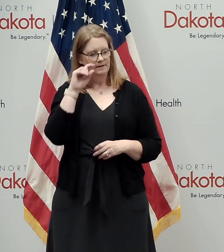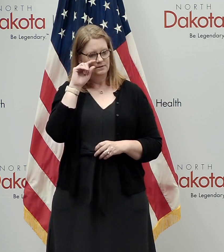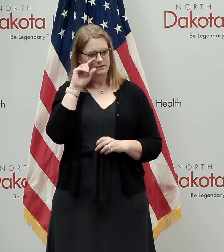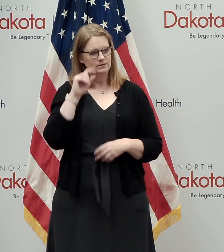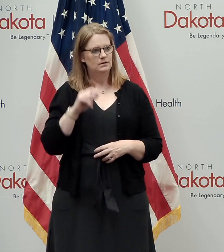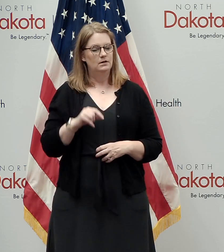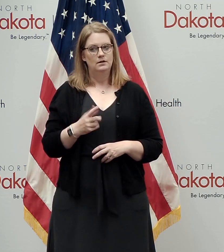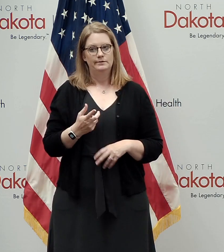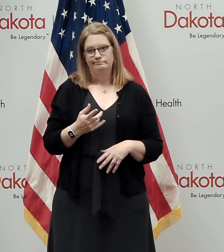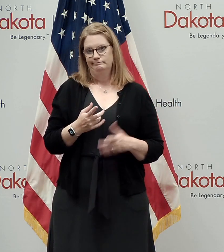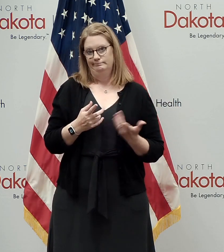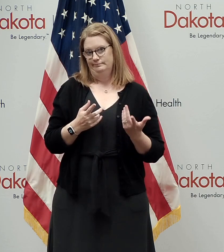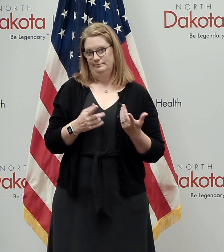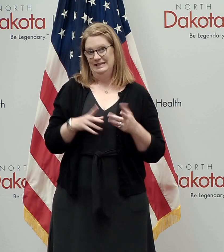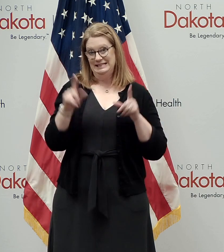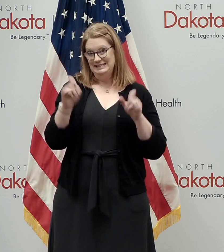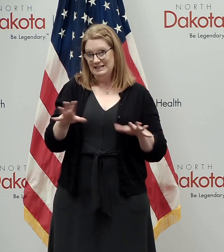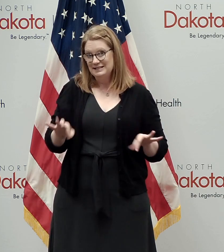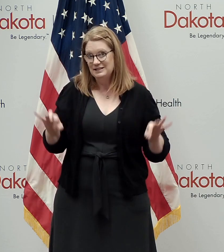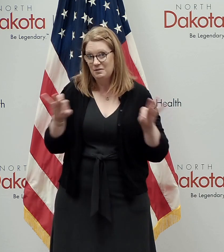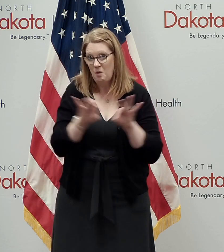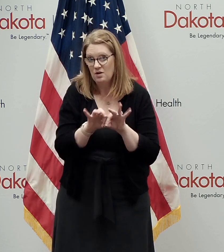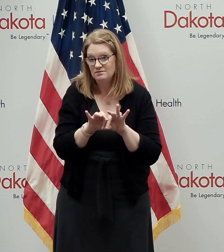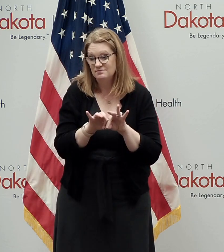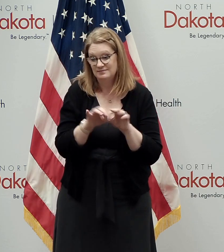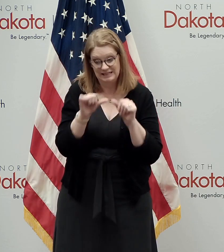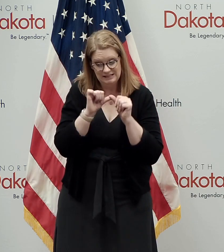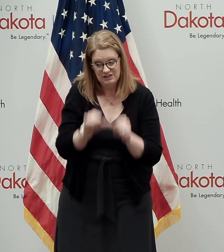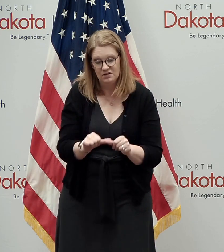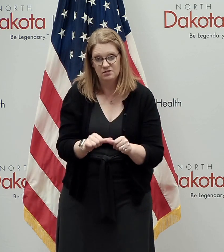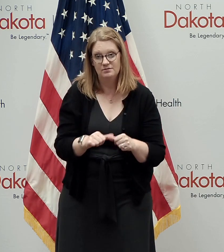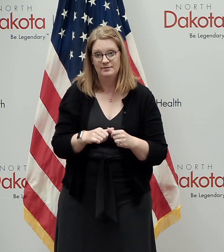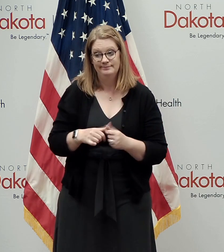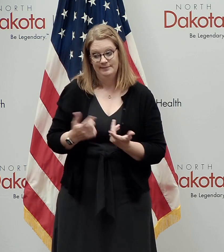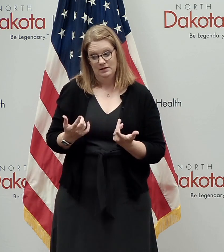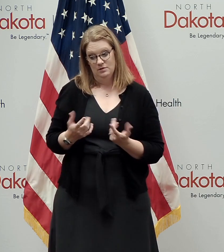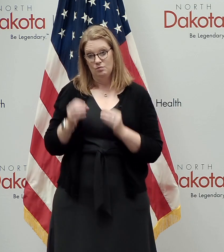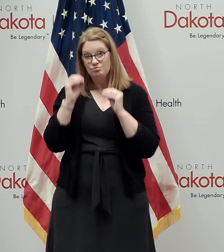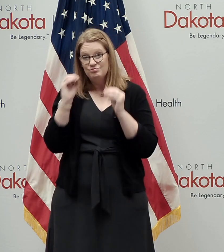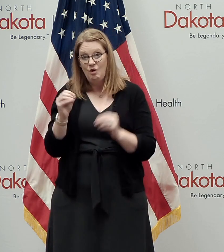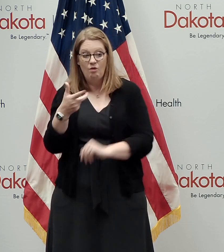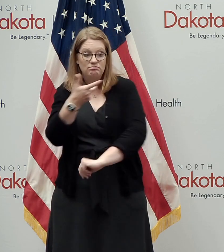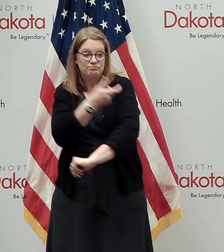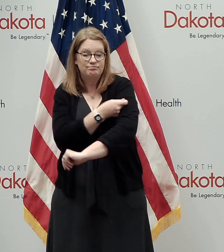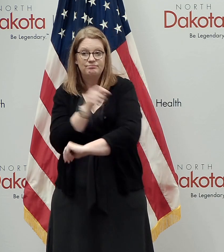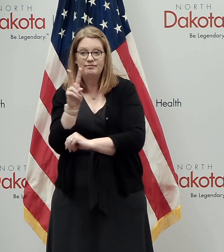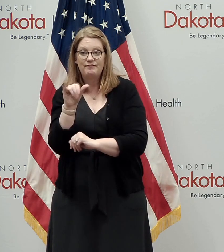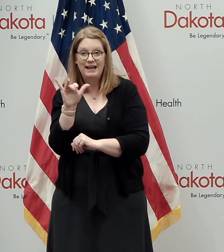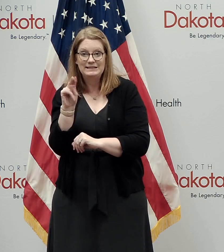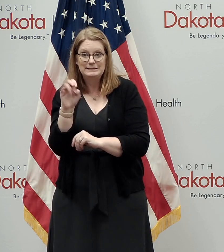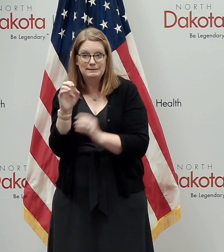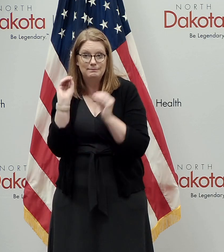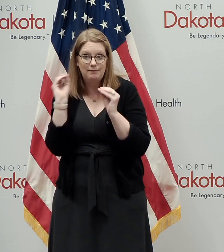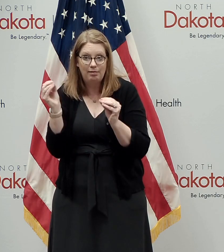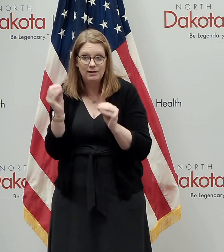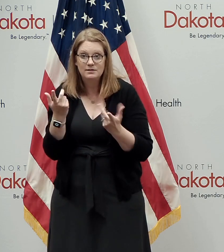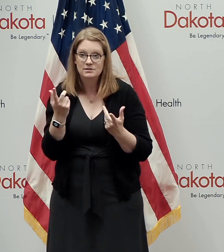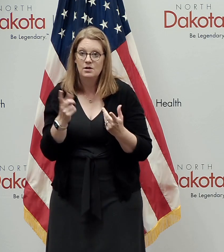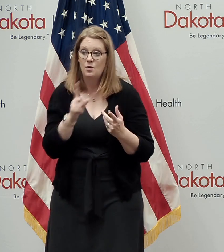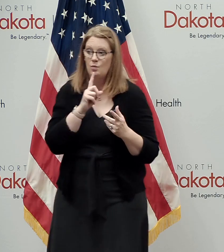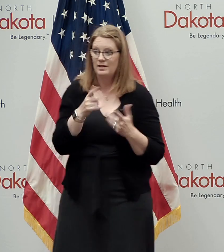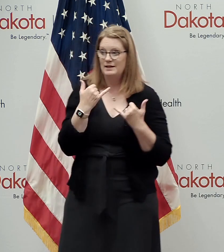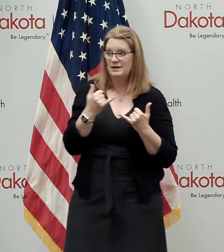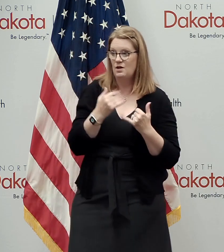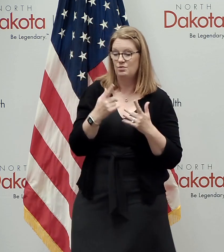a vaccine, testing is going to be an important part of us making decisions, because it's the one way that's going to allow us to effectively gauge